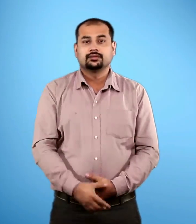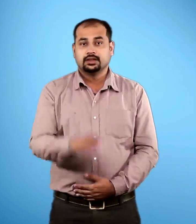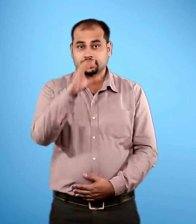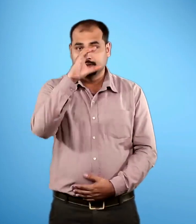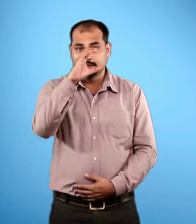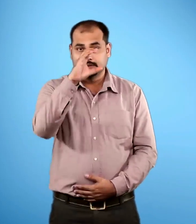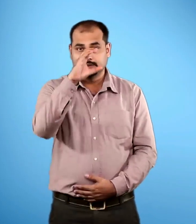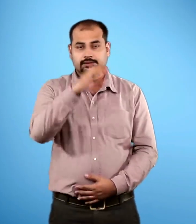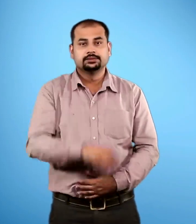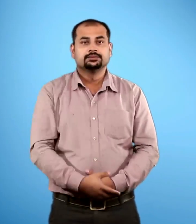C.